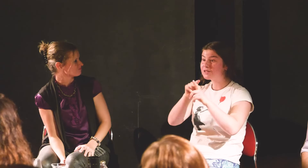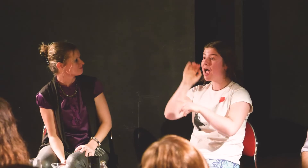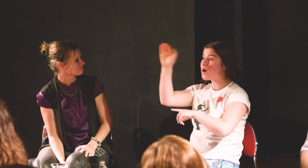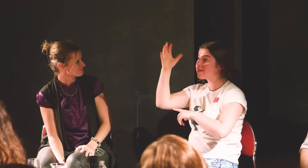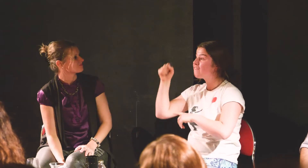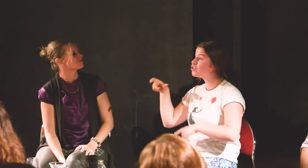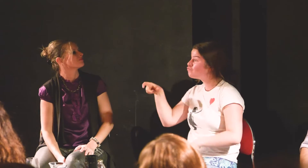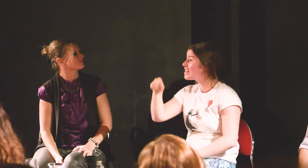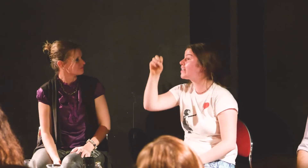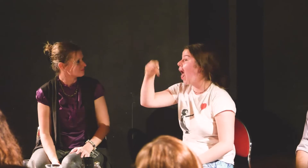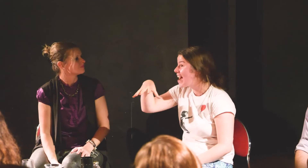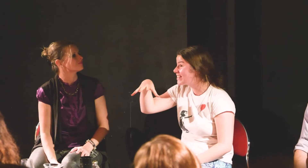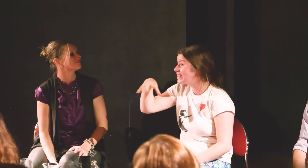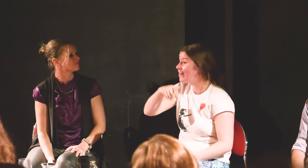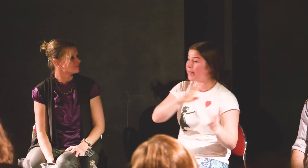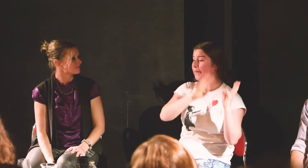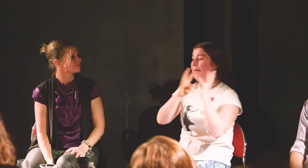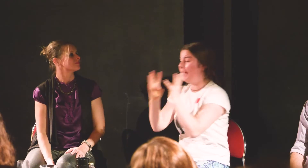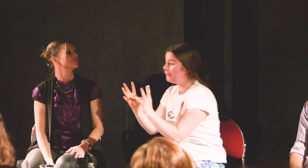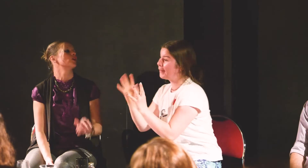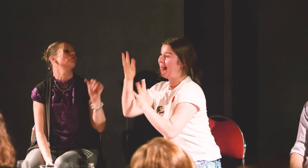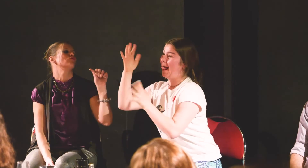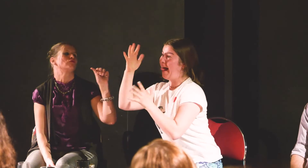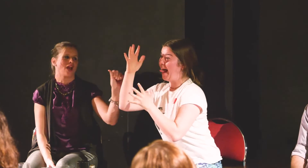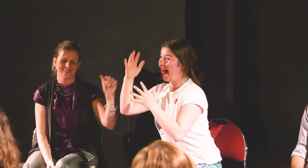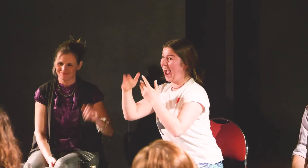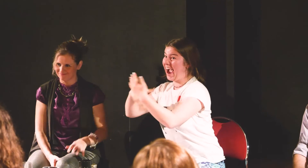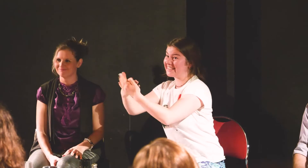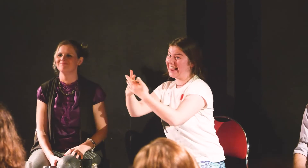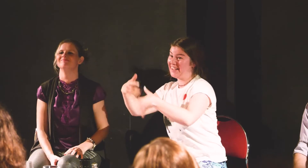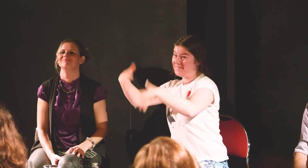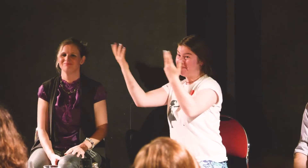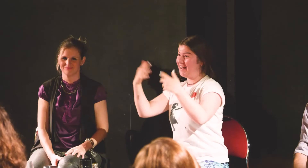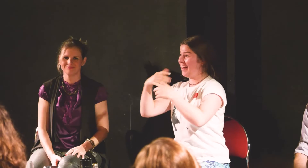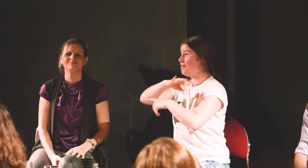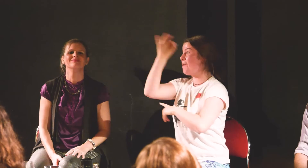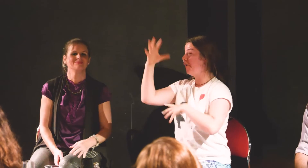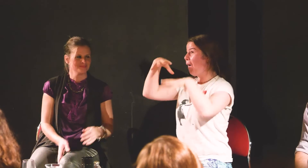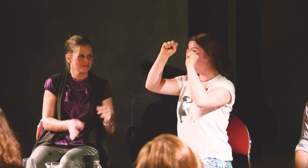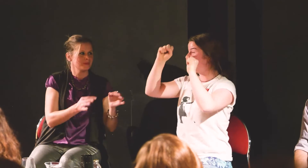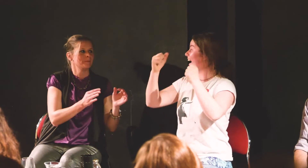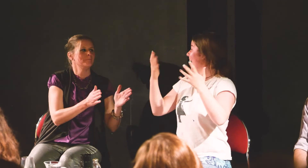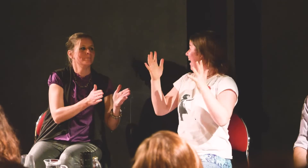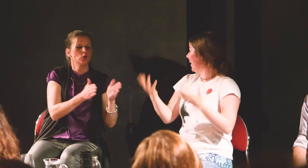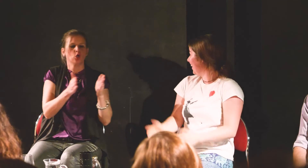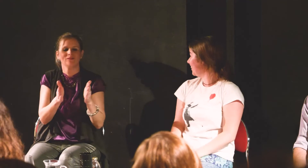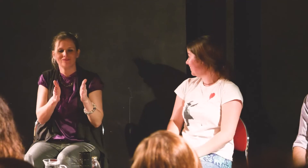culturally deaf thing. Yeah, outside on street lights, that's where we'll go and gather once the pub closes and the lights turn